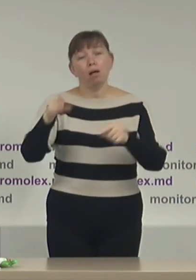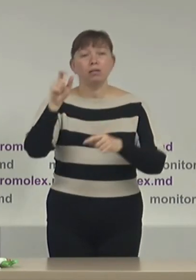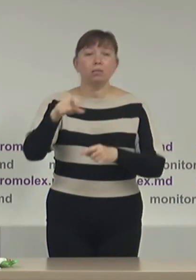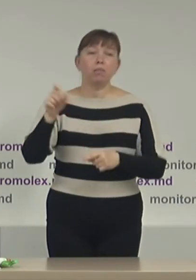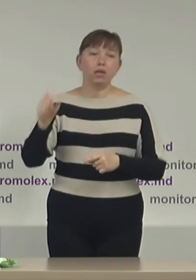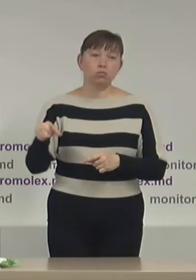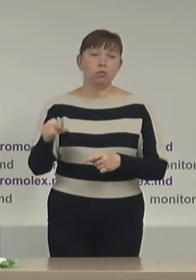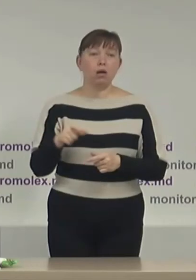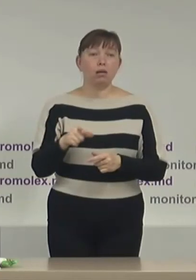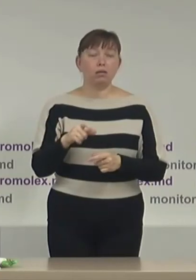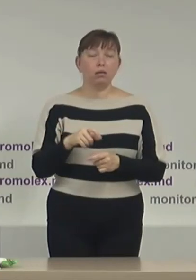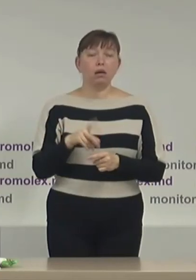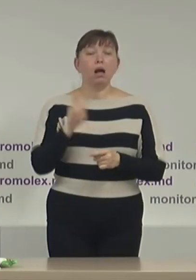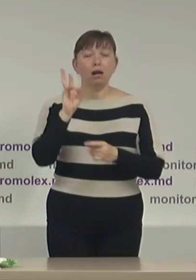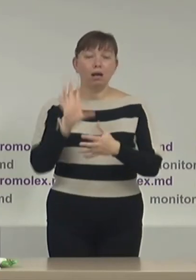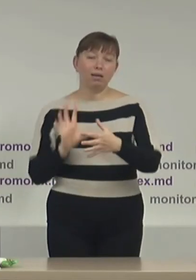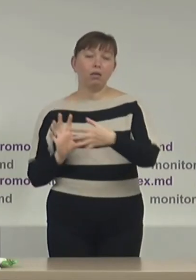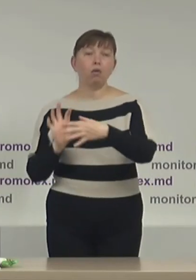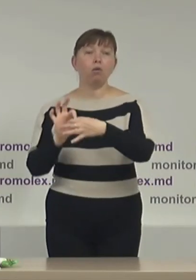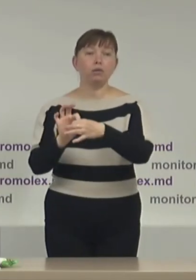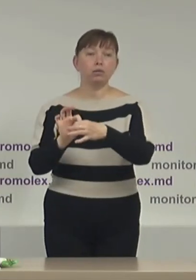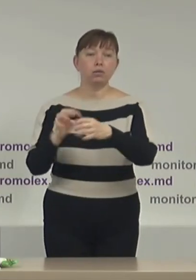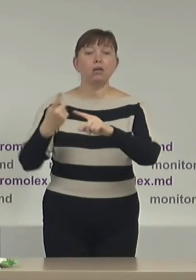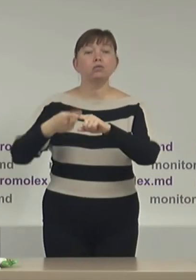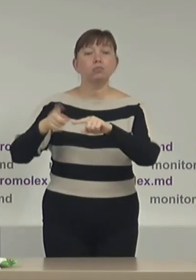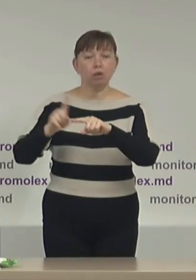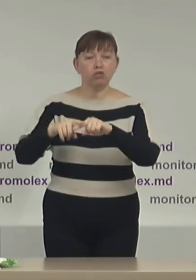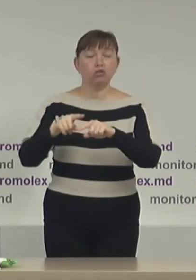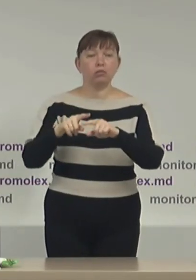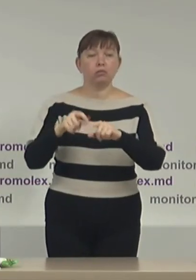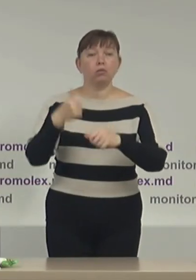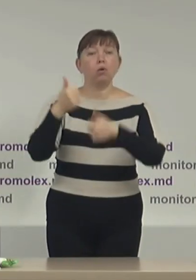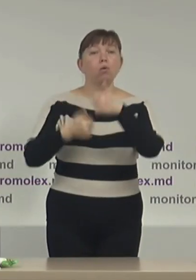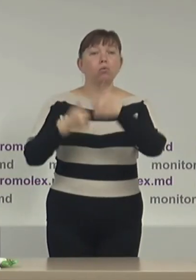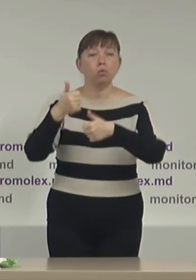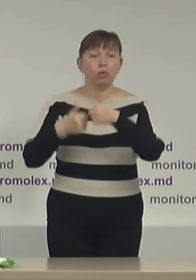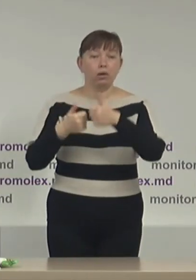or other persons related